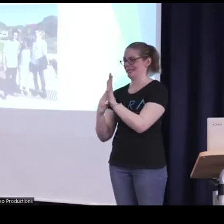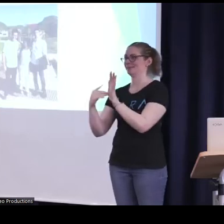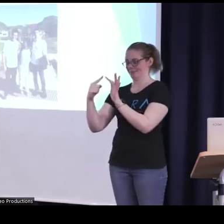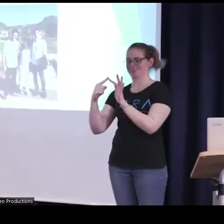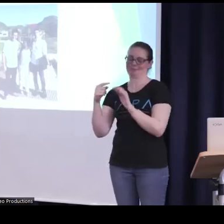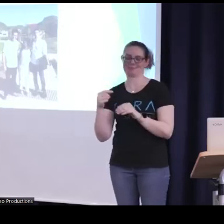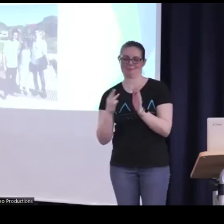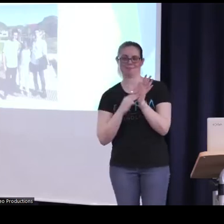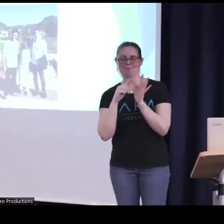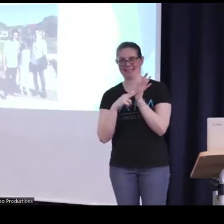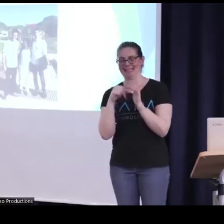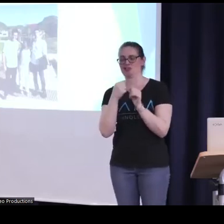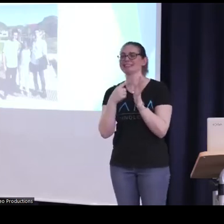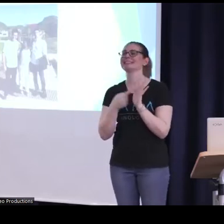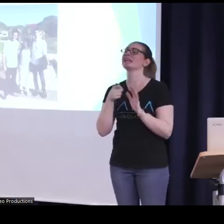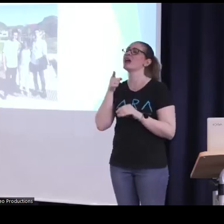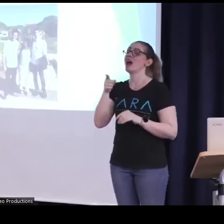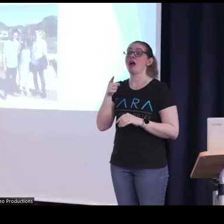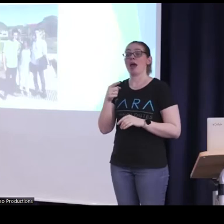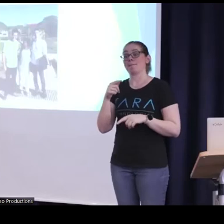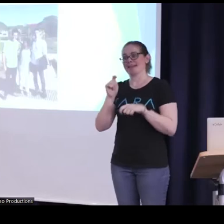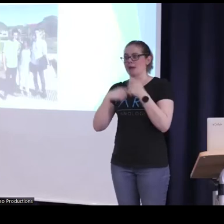Meniere's disease.